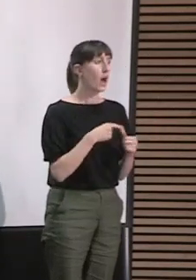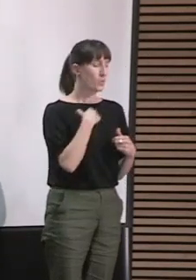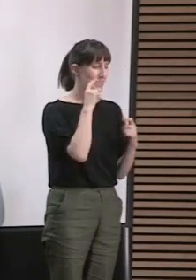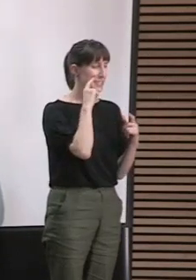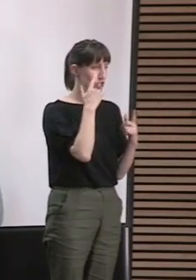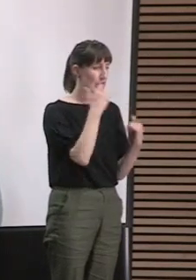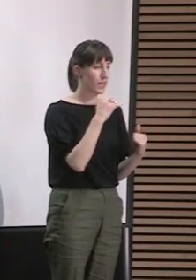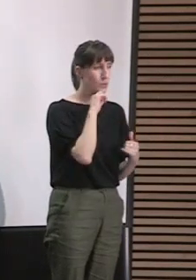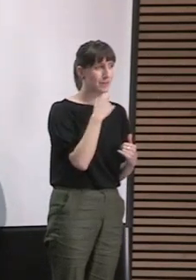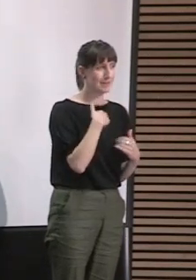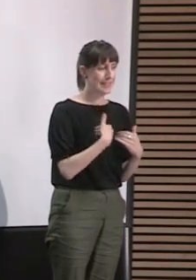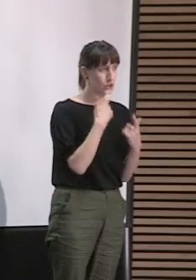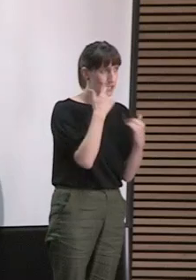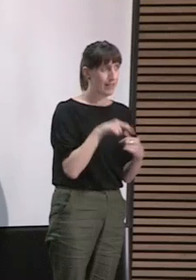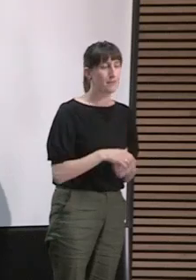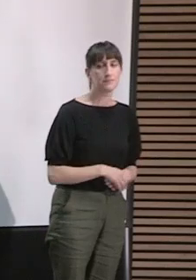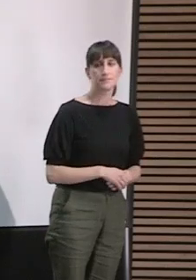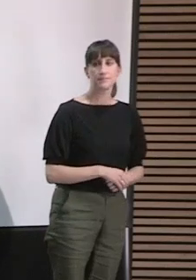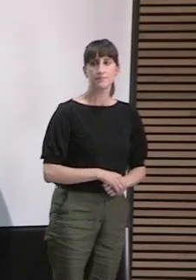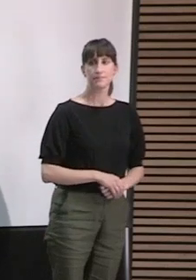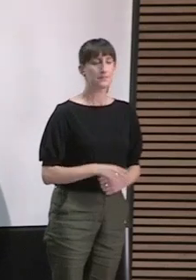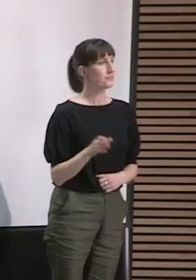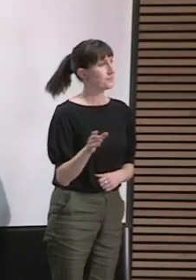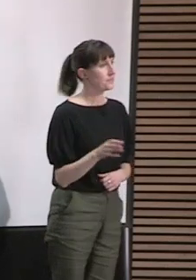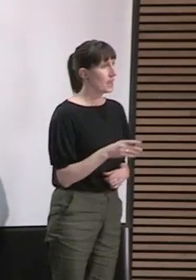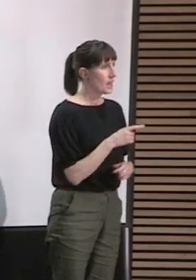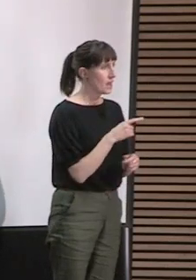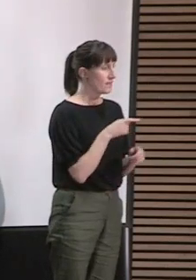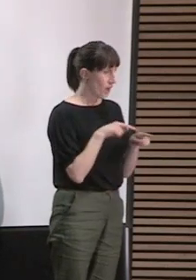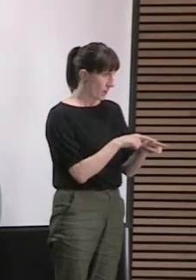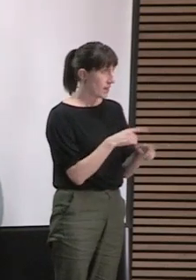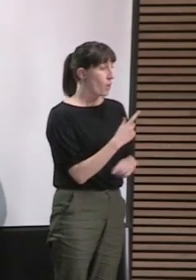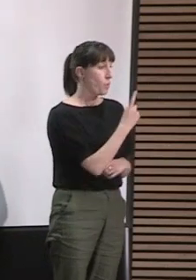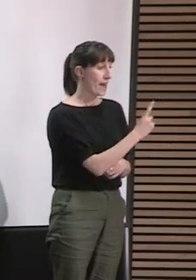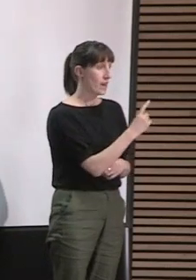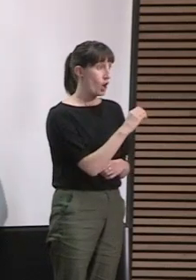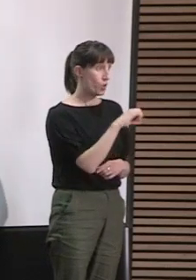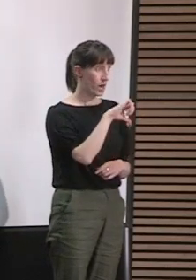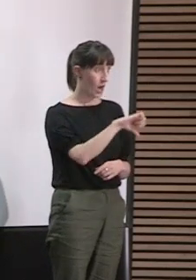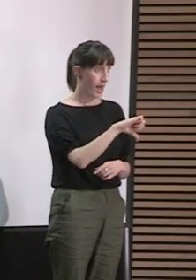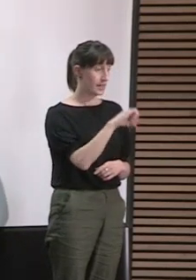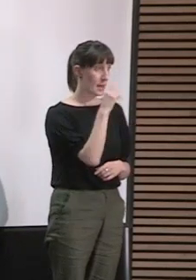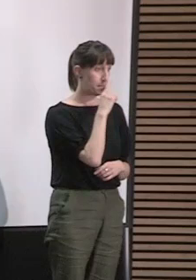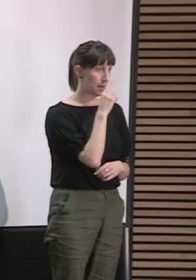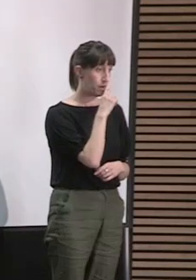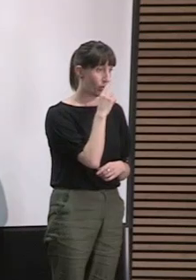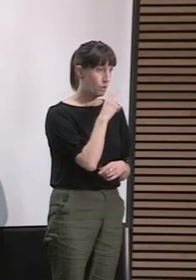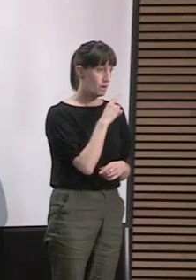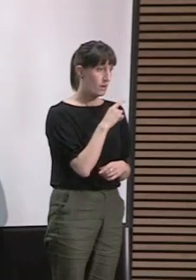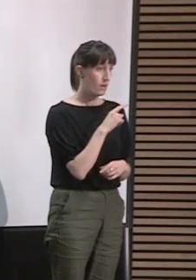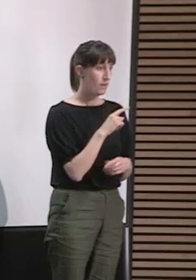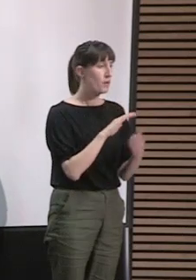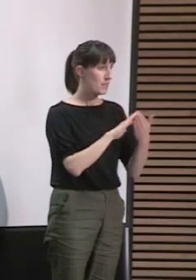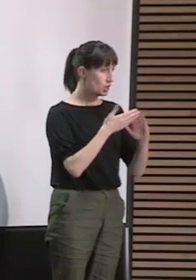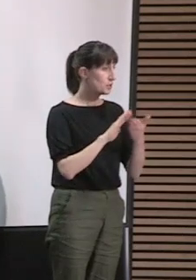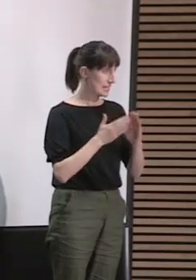I was going to ask a follow-up to that, which is the 109 cases in the community that aren't the maintenance worker at the ridges, have all the rest been connected